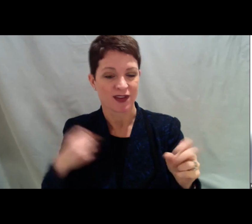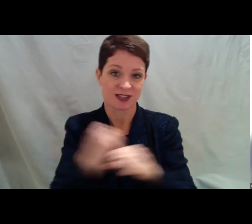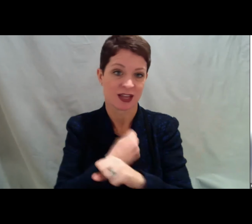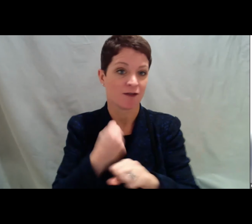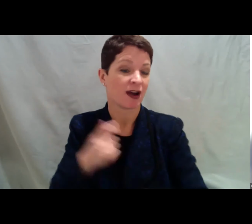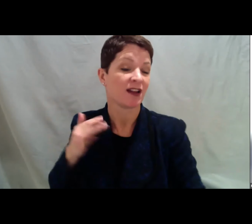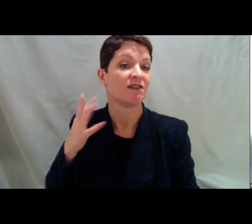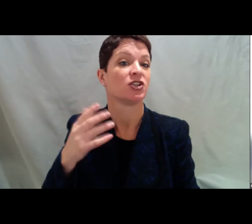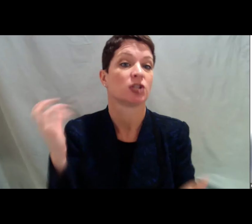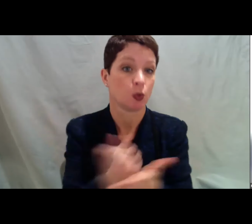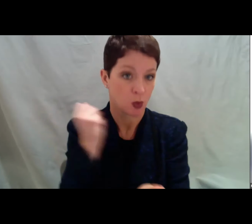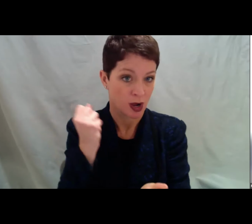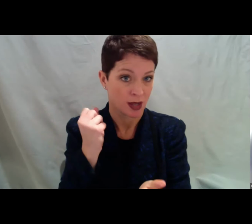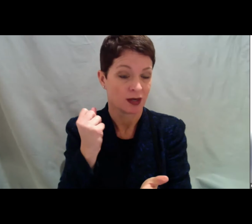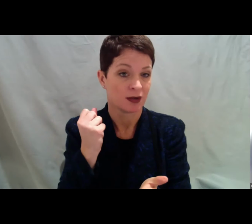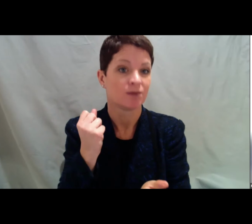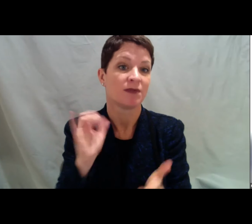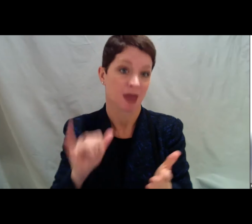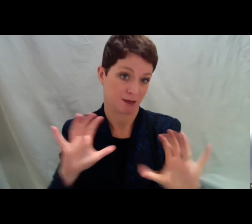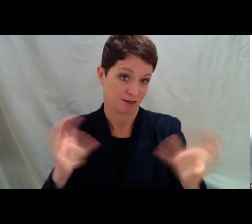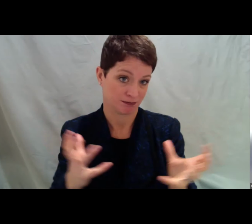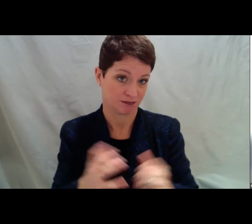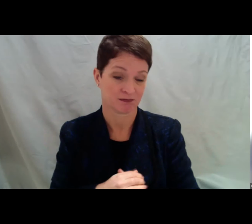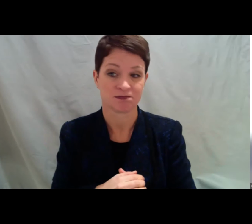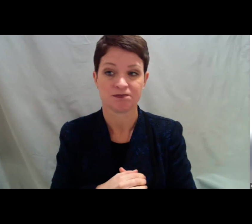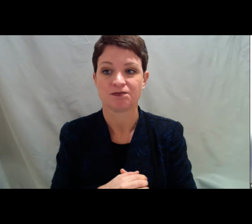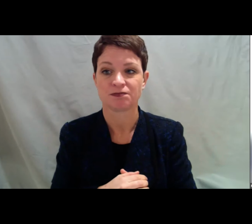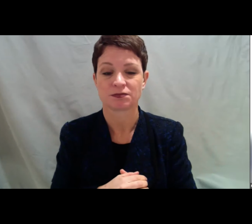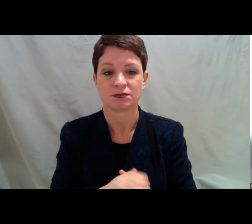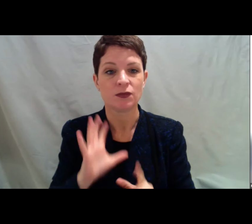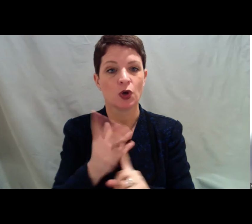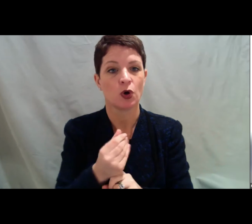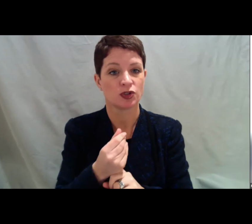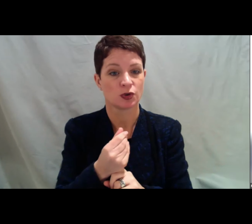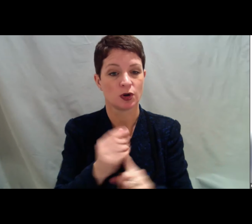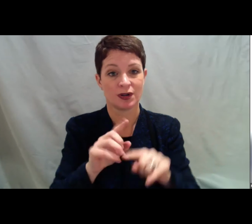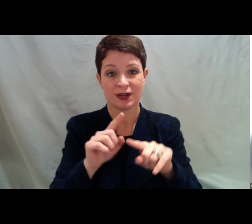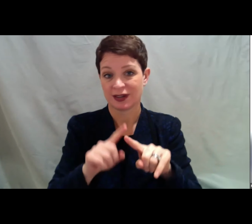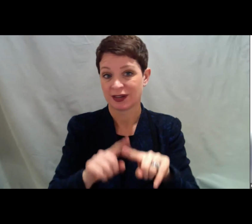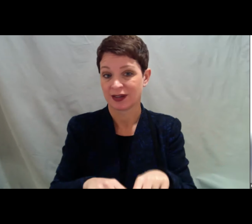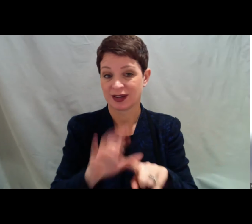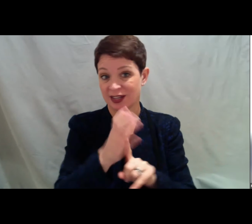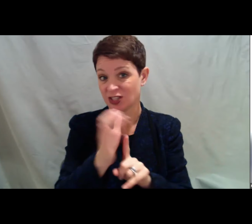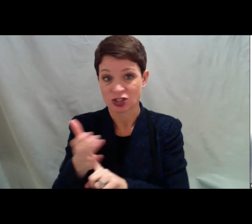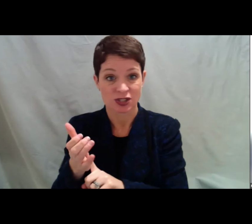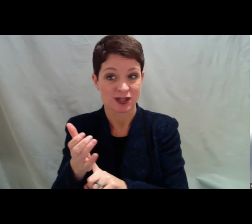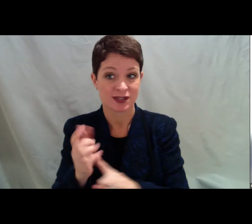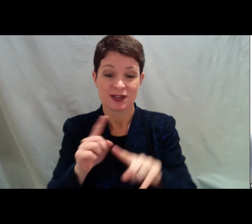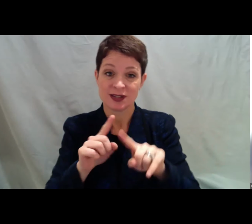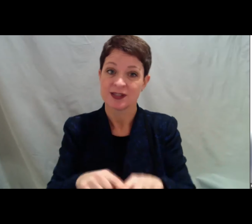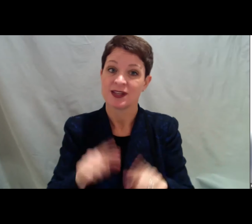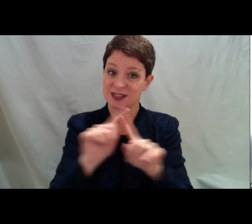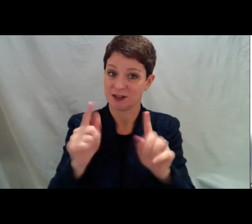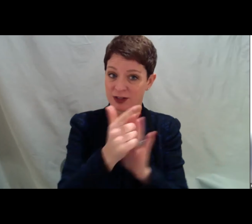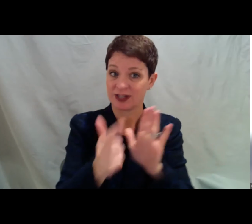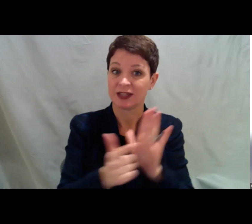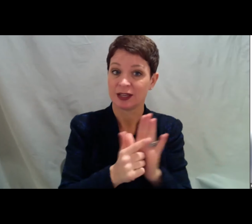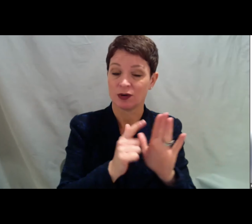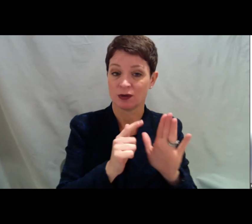eventually won the franchise. Cultural conditions also created different legal